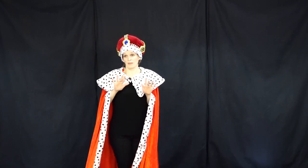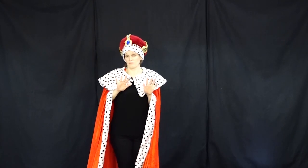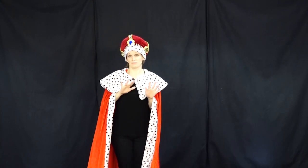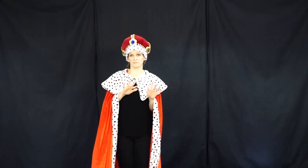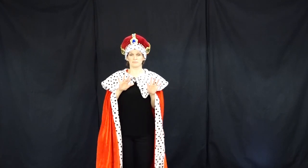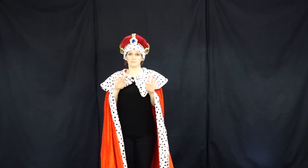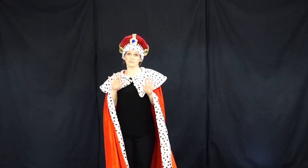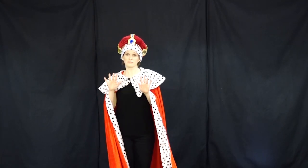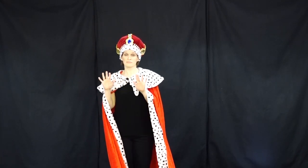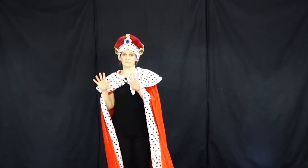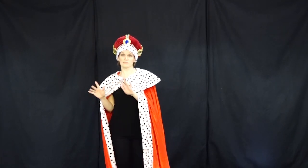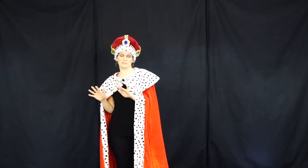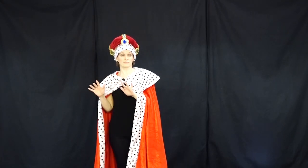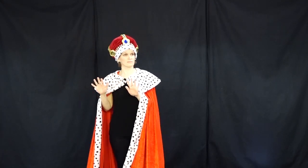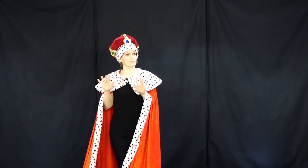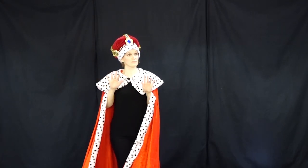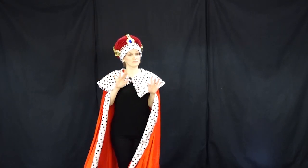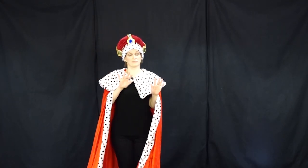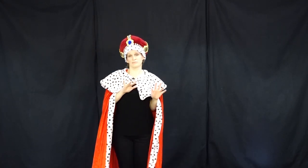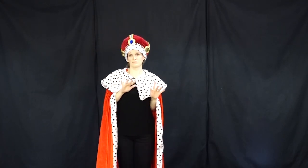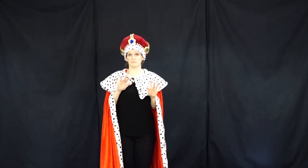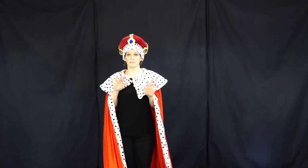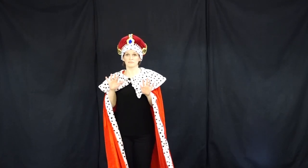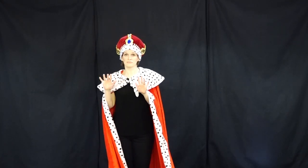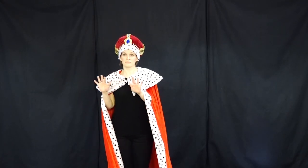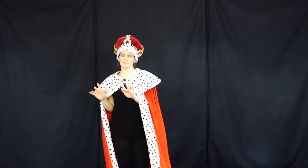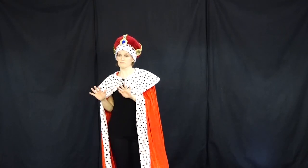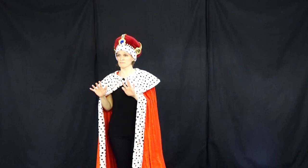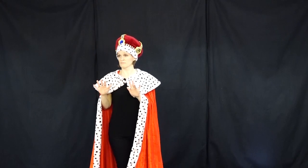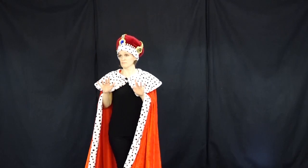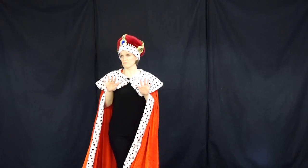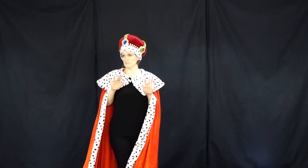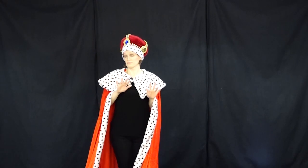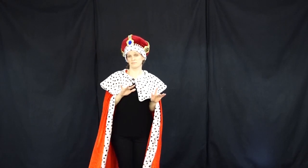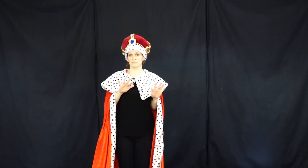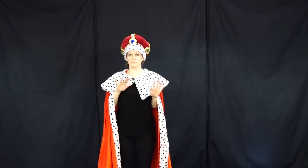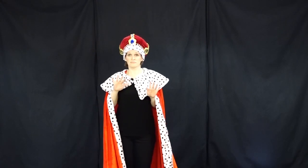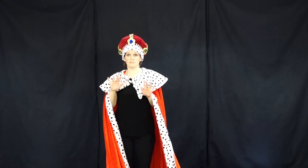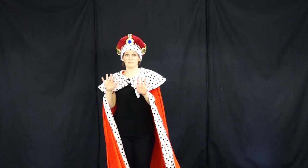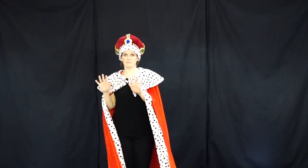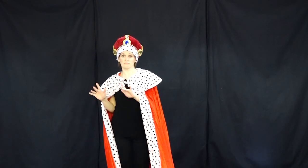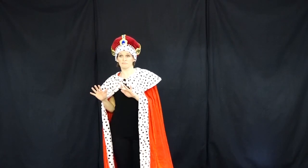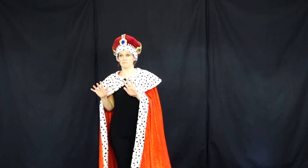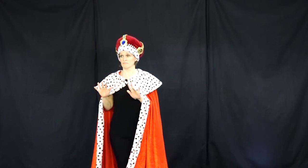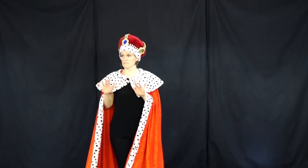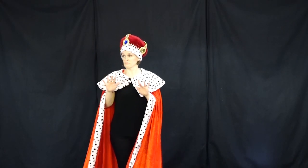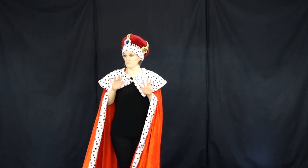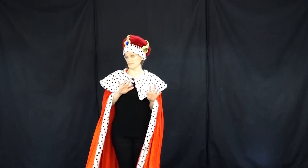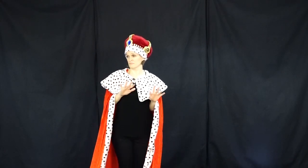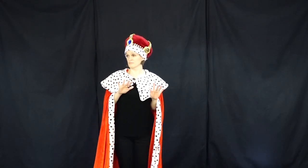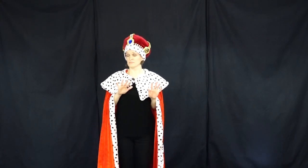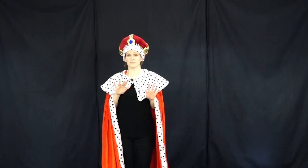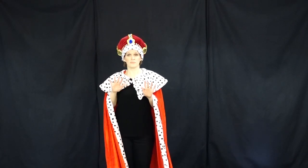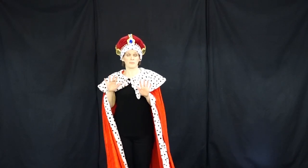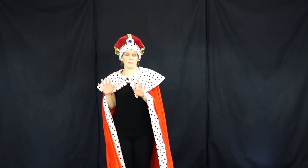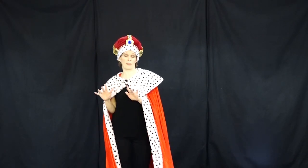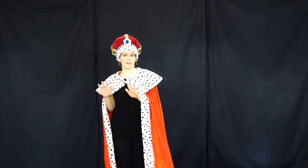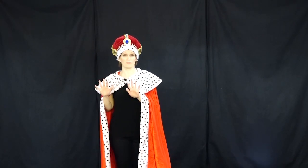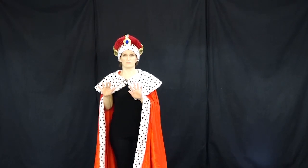da da da da da ya da da da da da da da da da da ya da